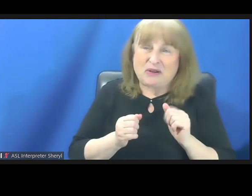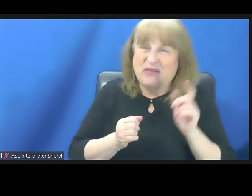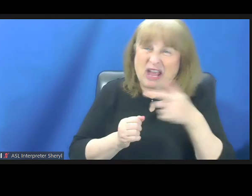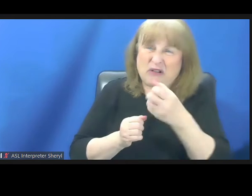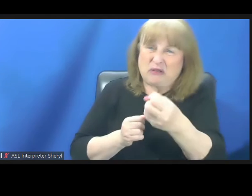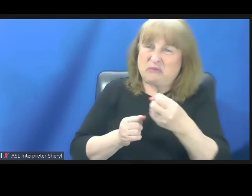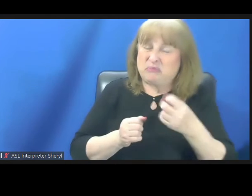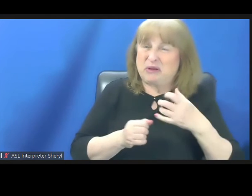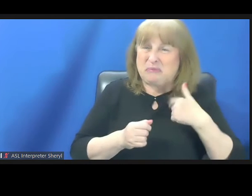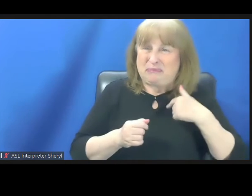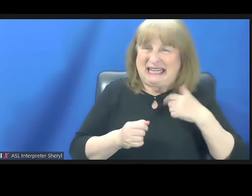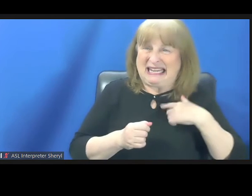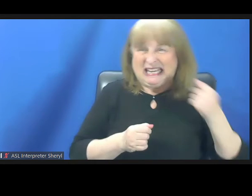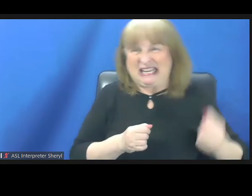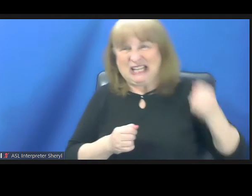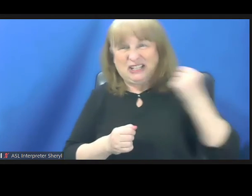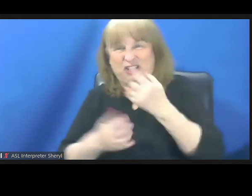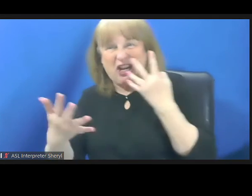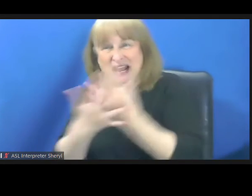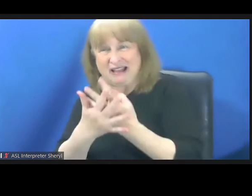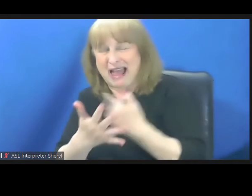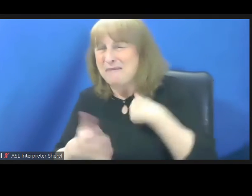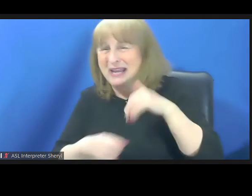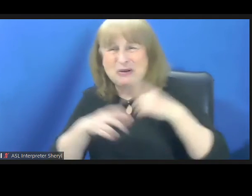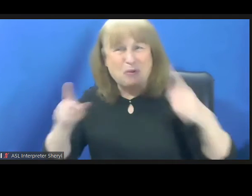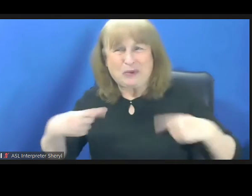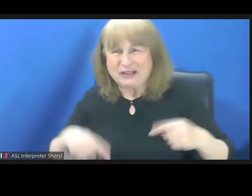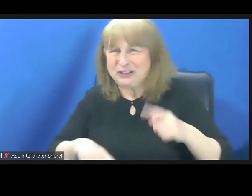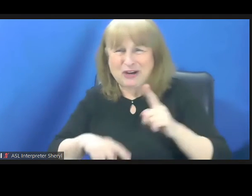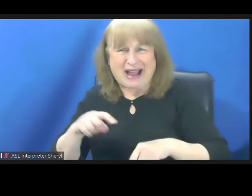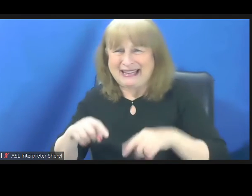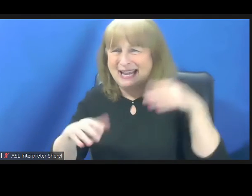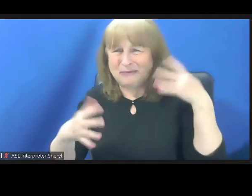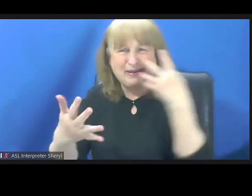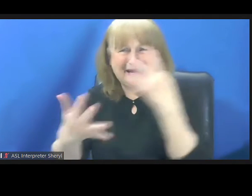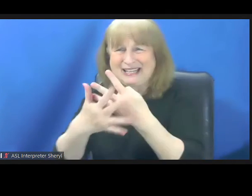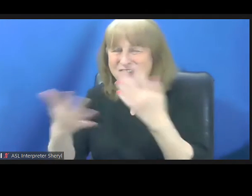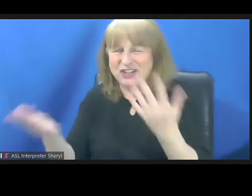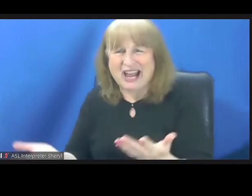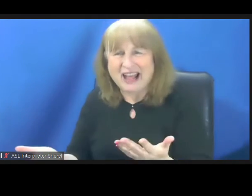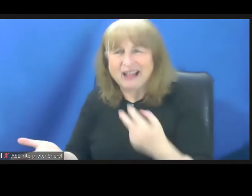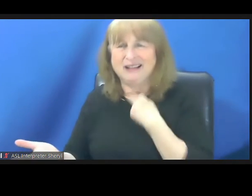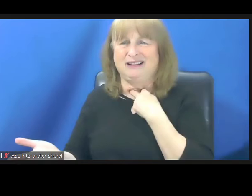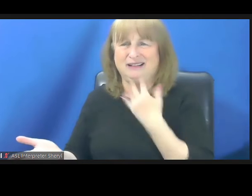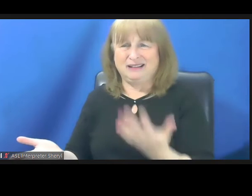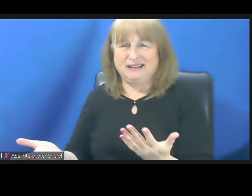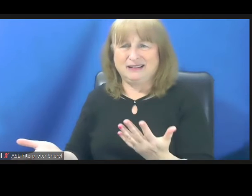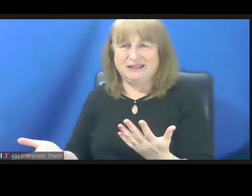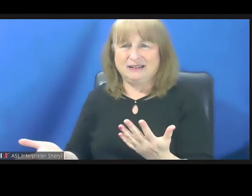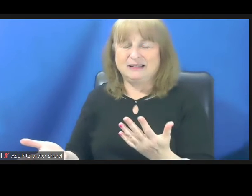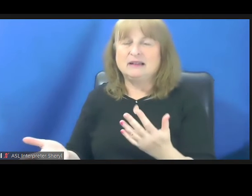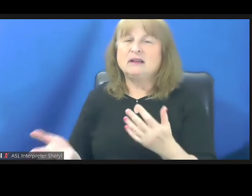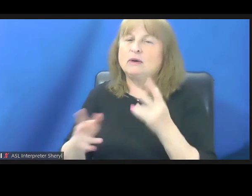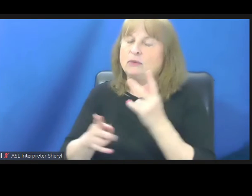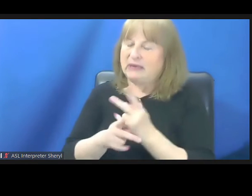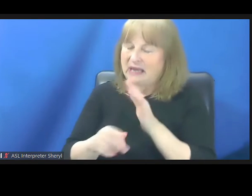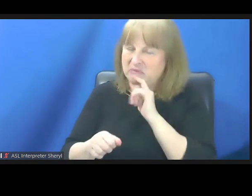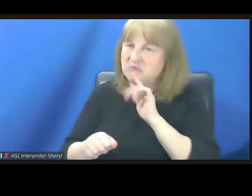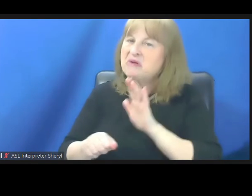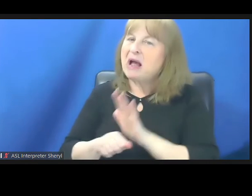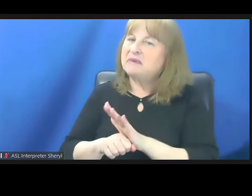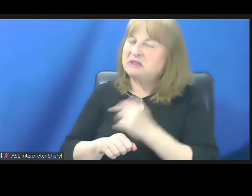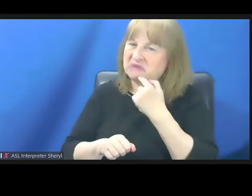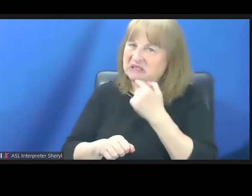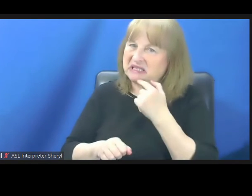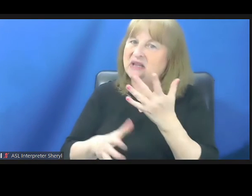said, I'm in a wheelchair. I cannot be in jail. And so we promised, we kept his promise, and we told him